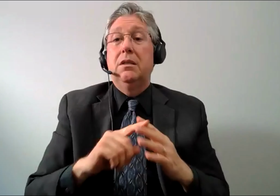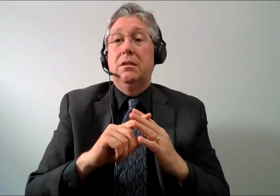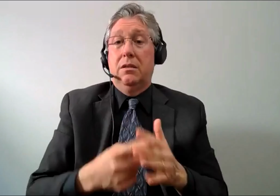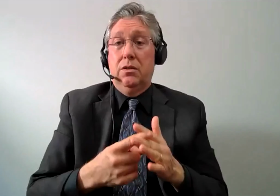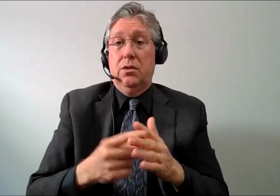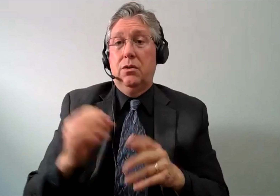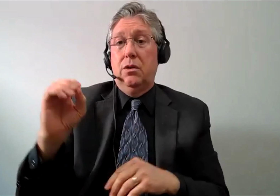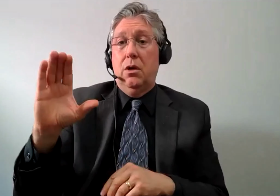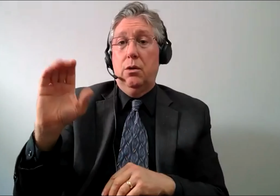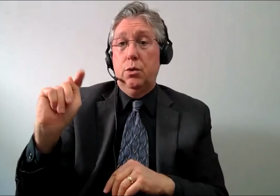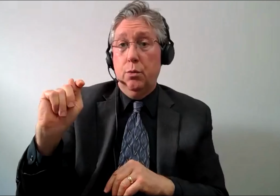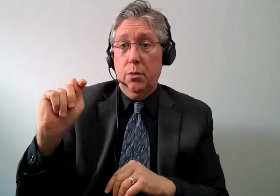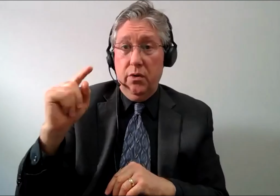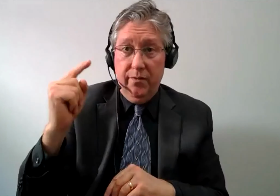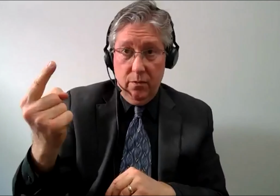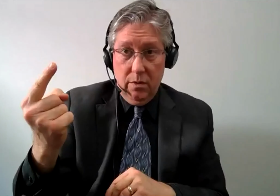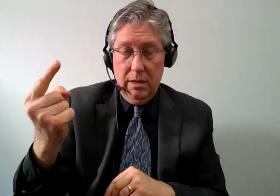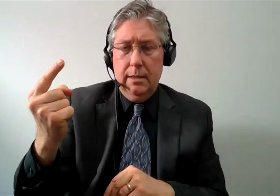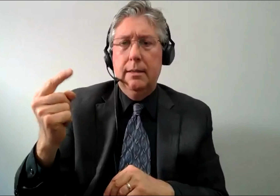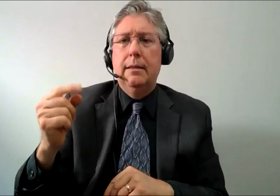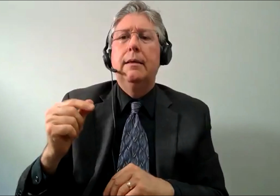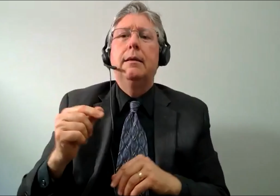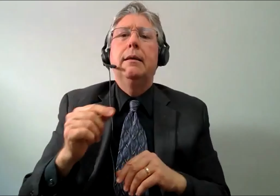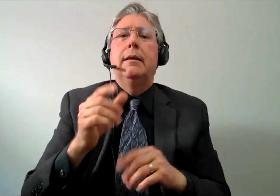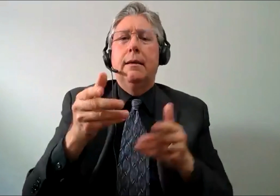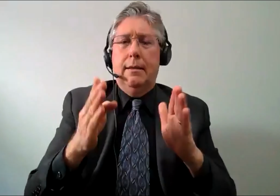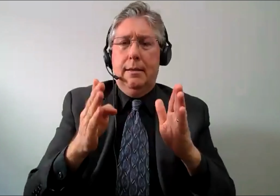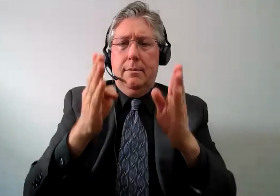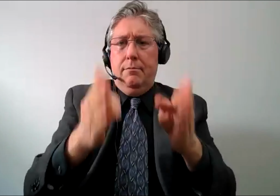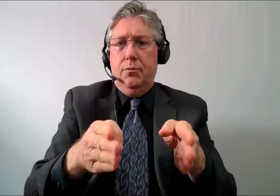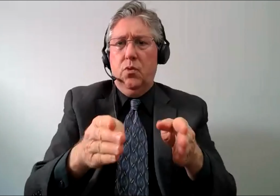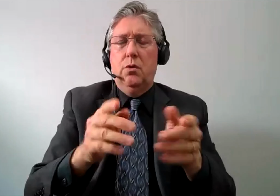with additional time for providers to adjust to the new standards.